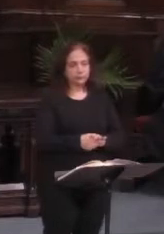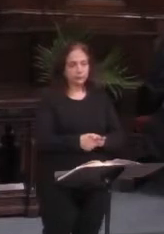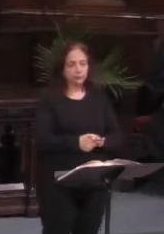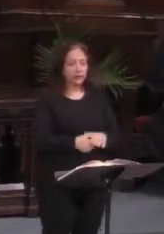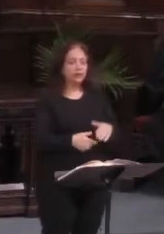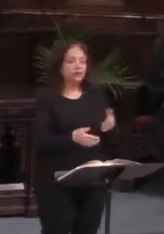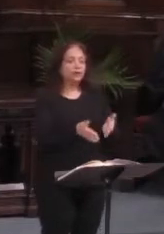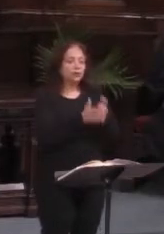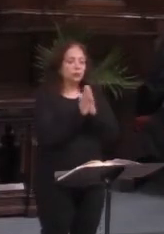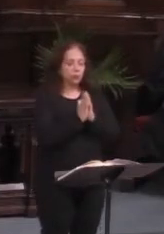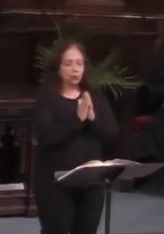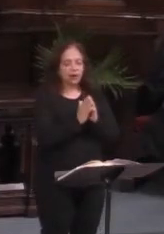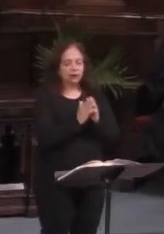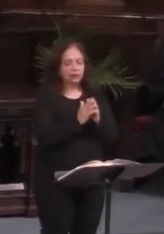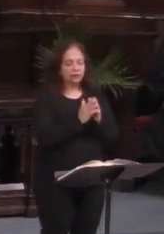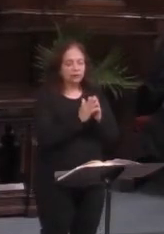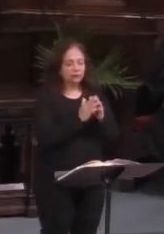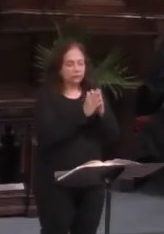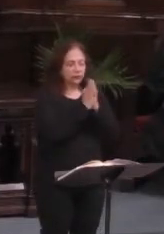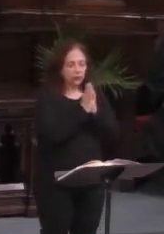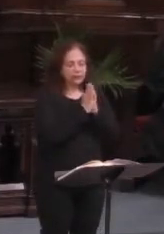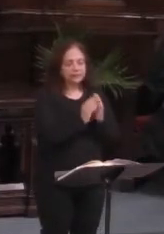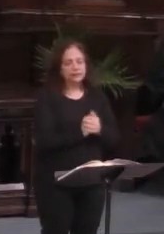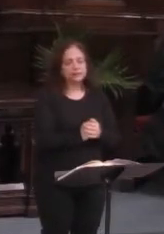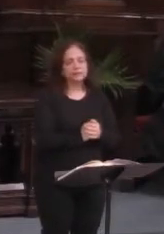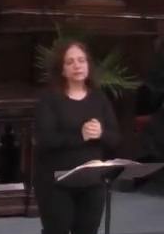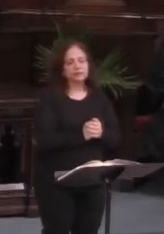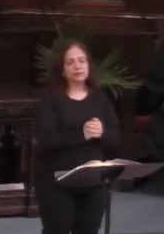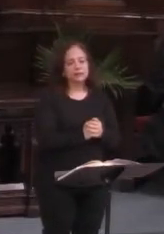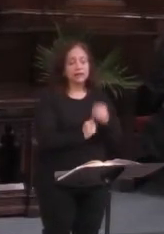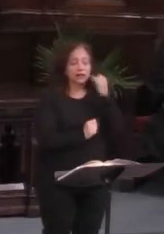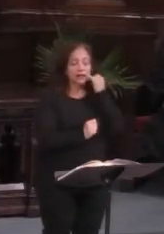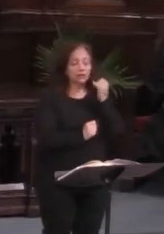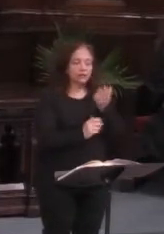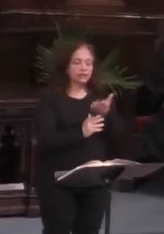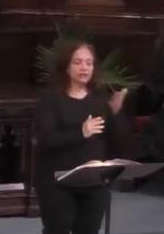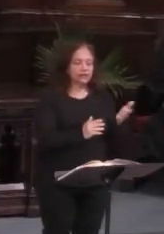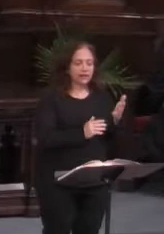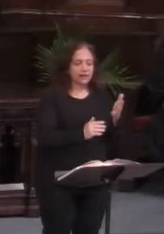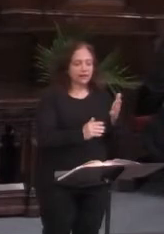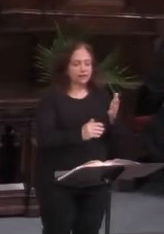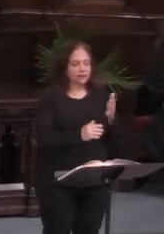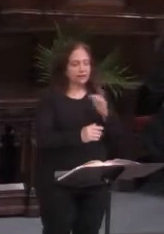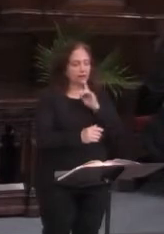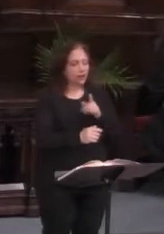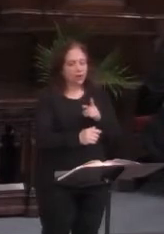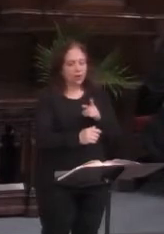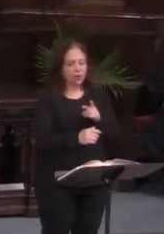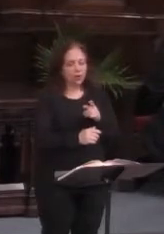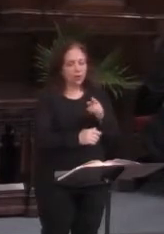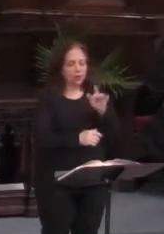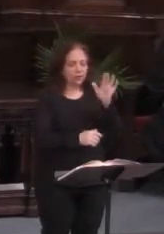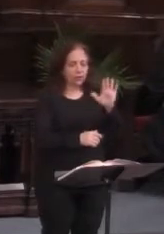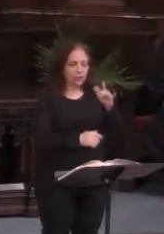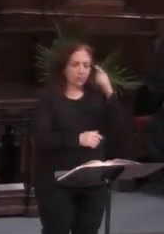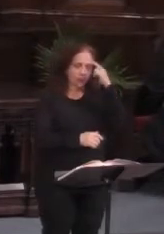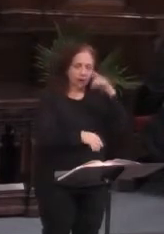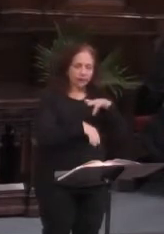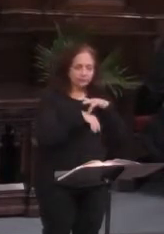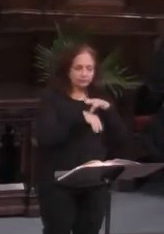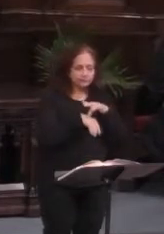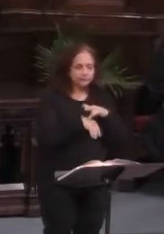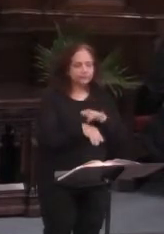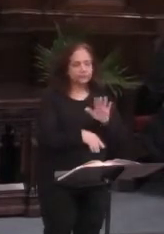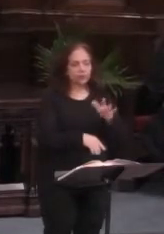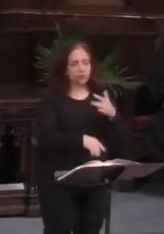Prayer requests. If you have things that sit on your heart or your mind upon your